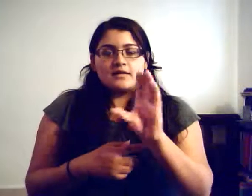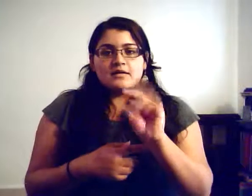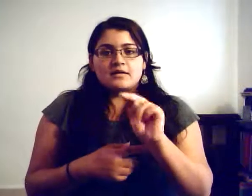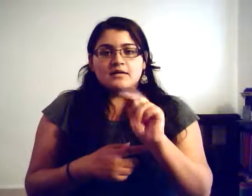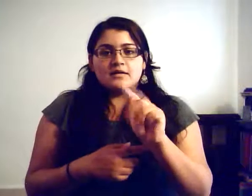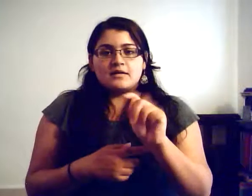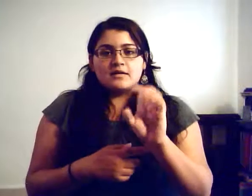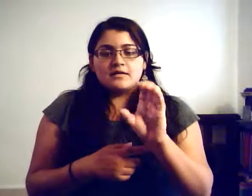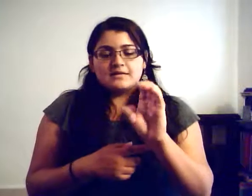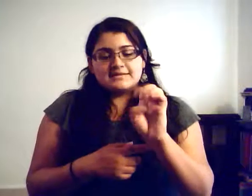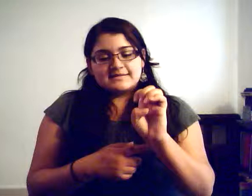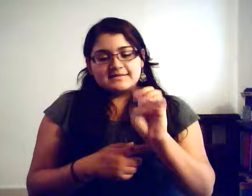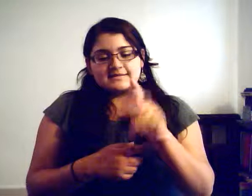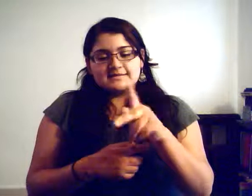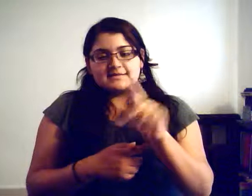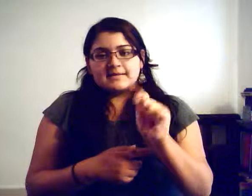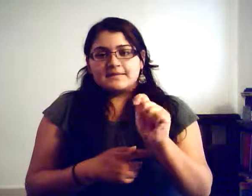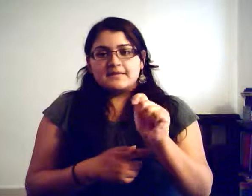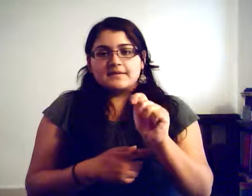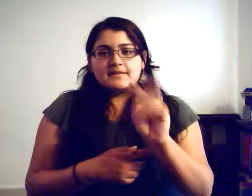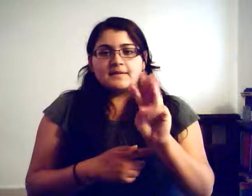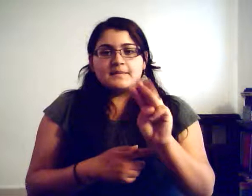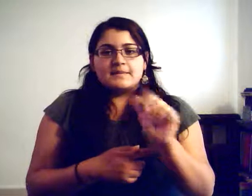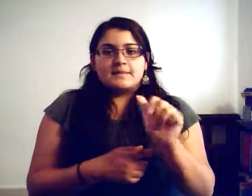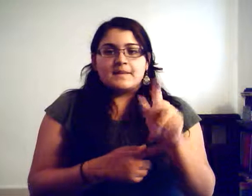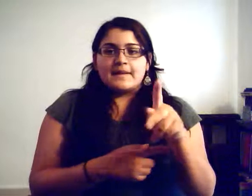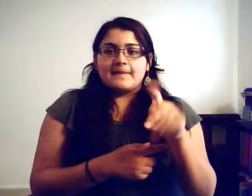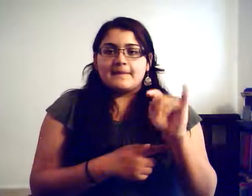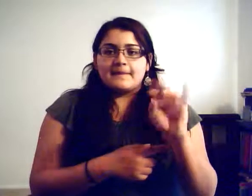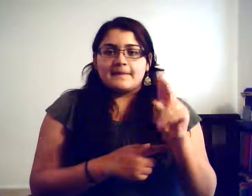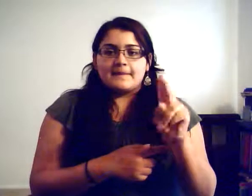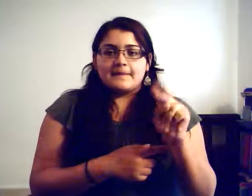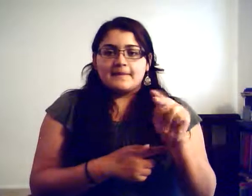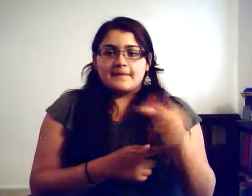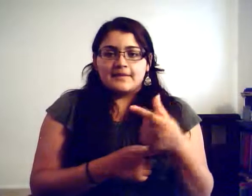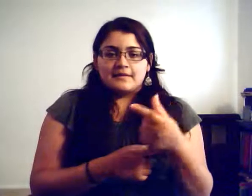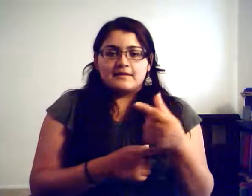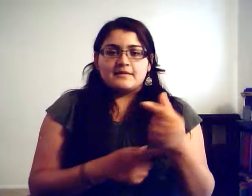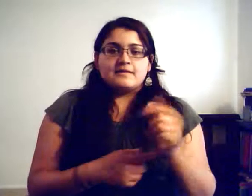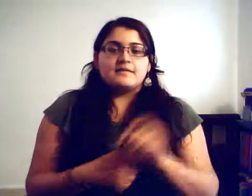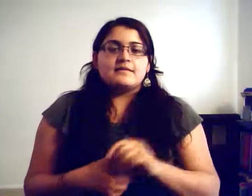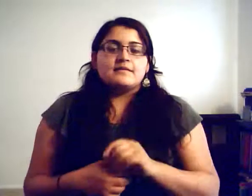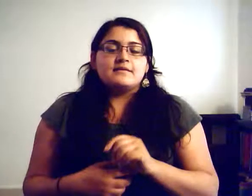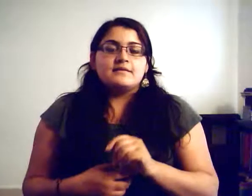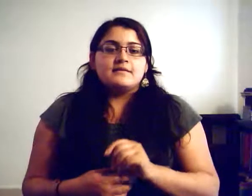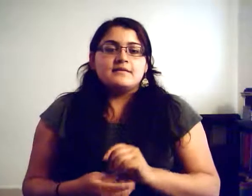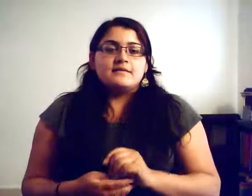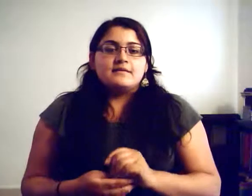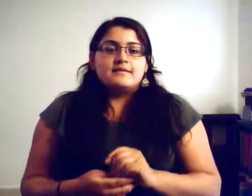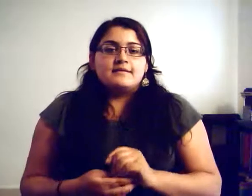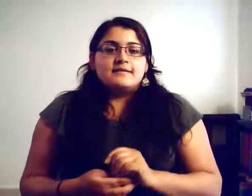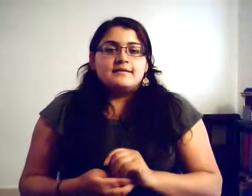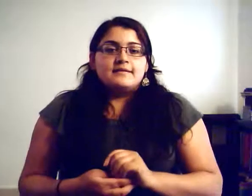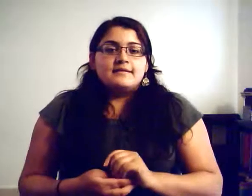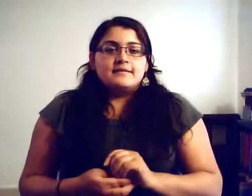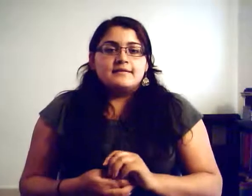be a timeline, it could be clustering. It depends on what the pattern of organization was in that reading that they were doing, and often it's a